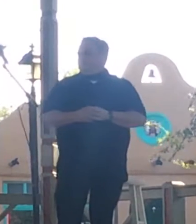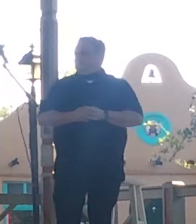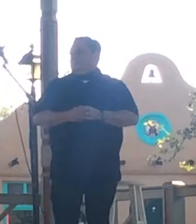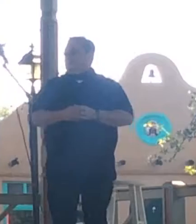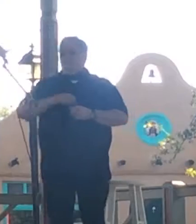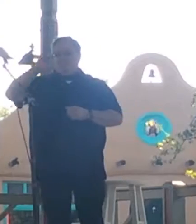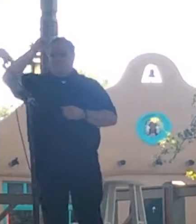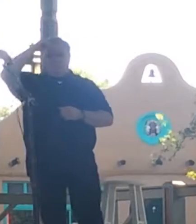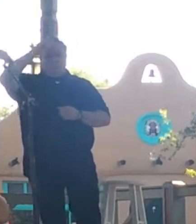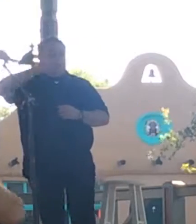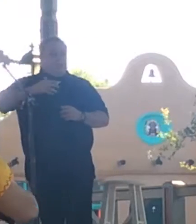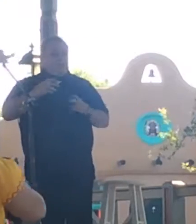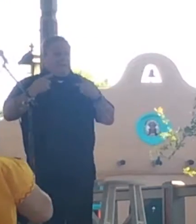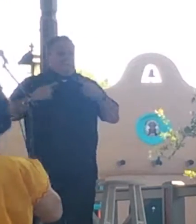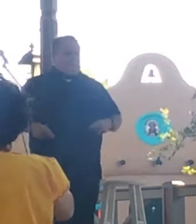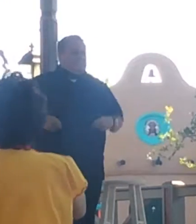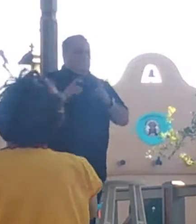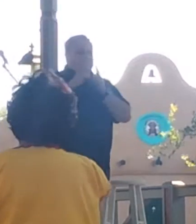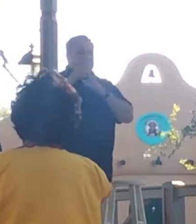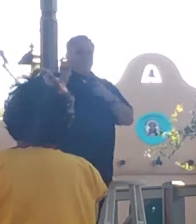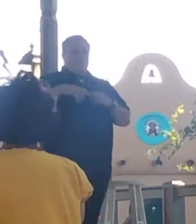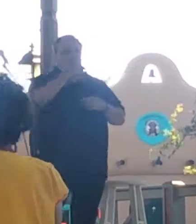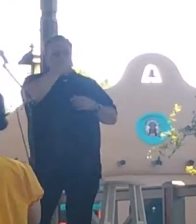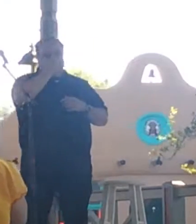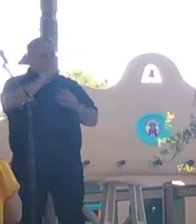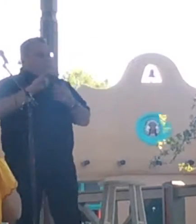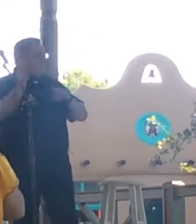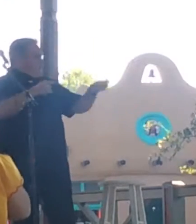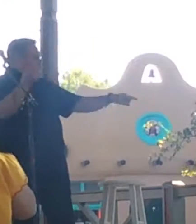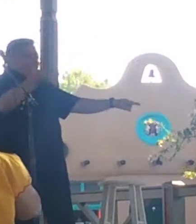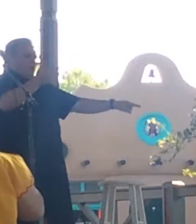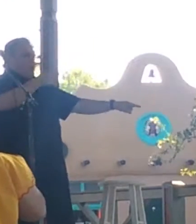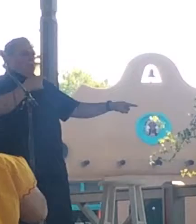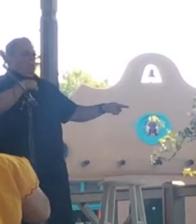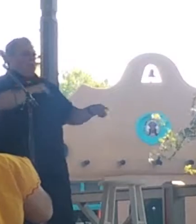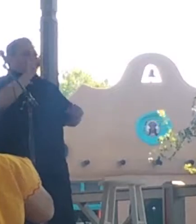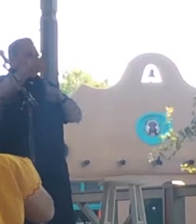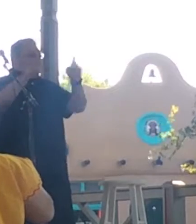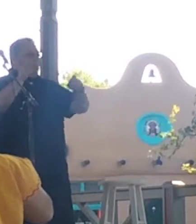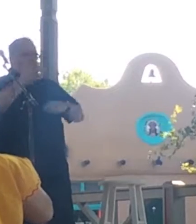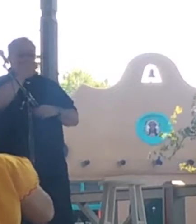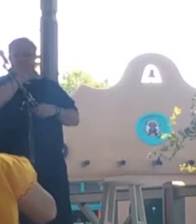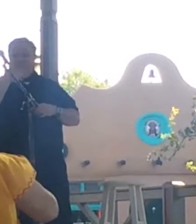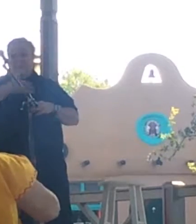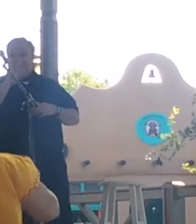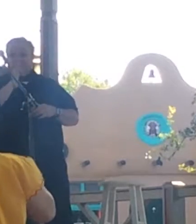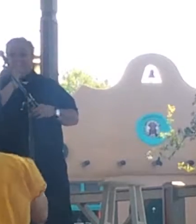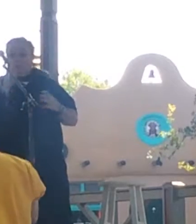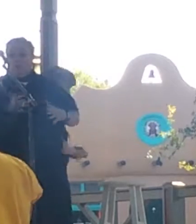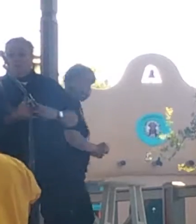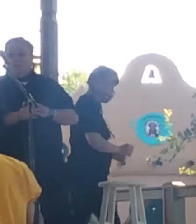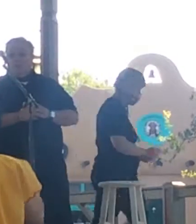Just a reminder of physical distancing, and if you need a mask, come see me, we'll get you a mask. Our next speaker. This